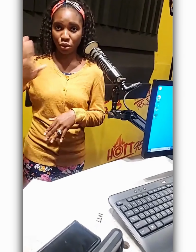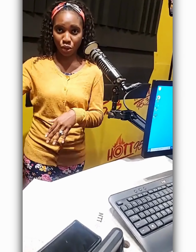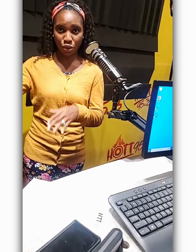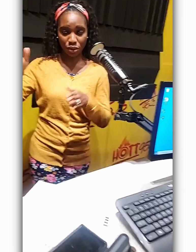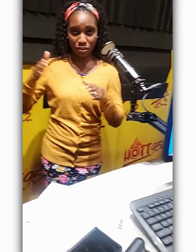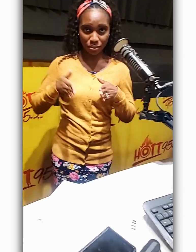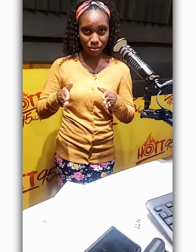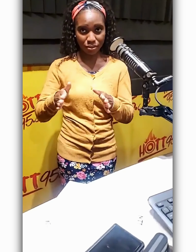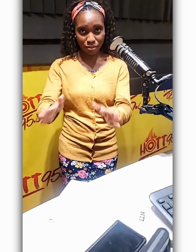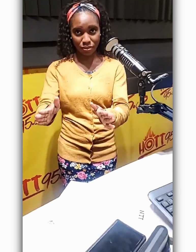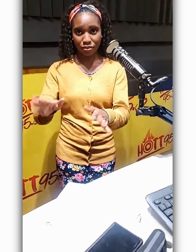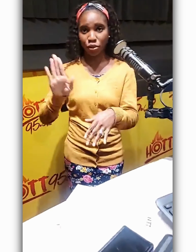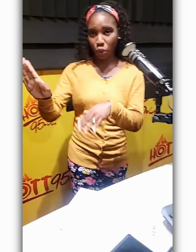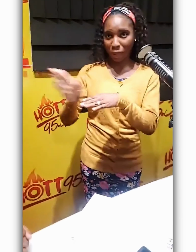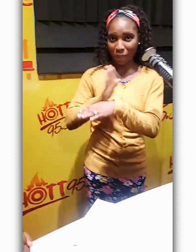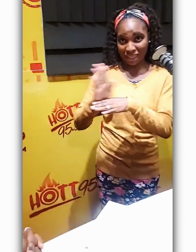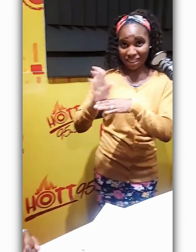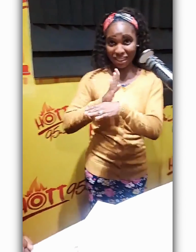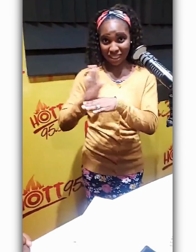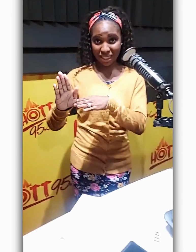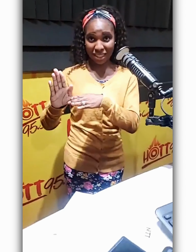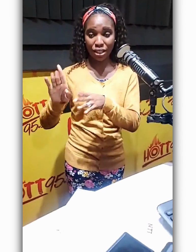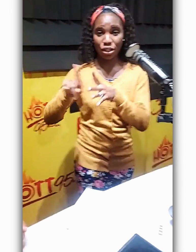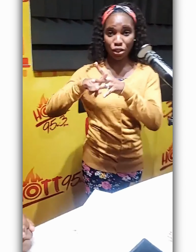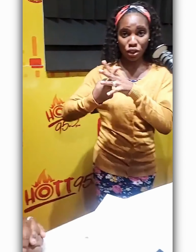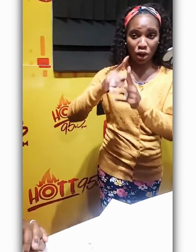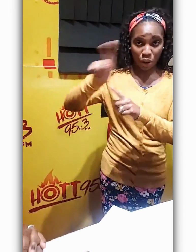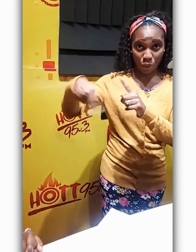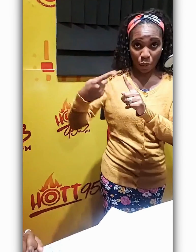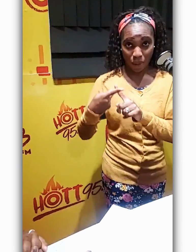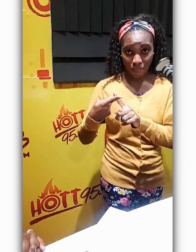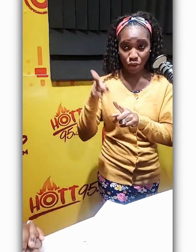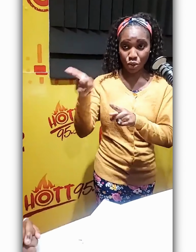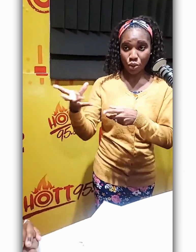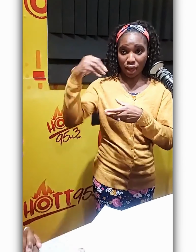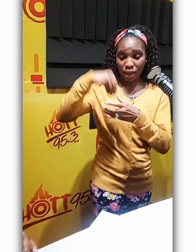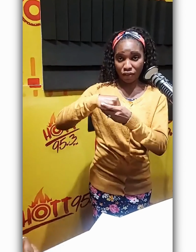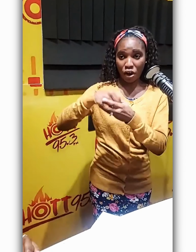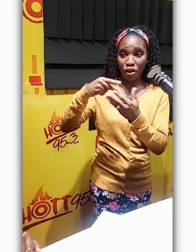only started after a project with NCSA. Is that correct?